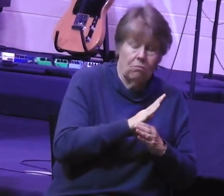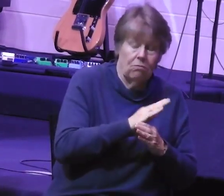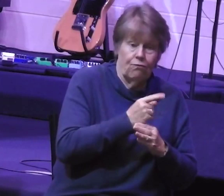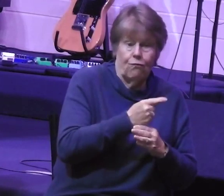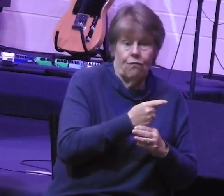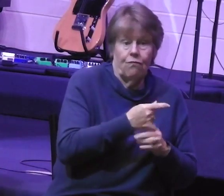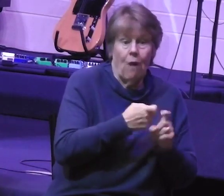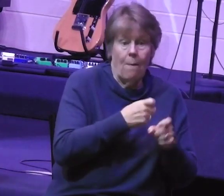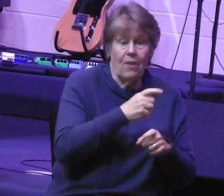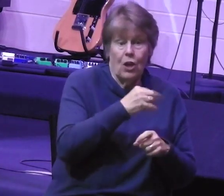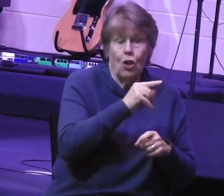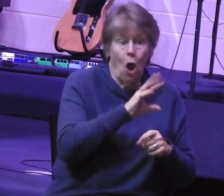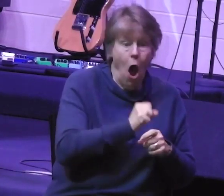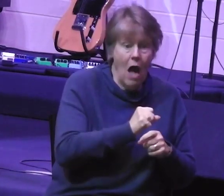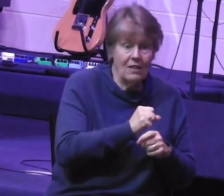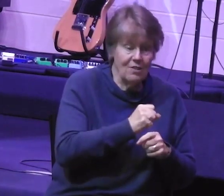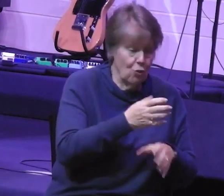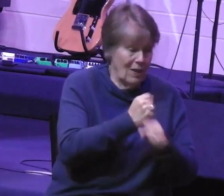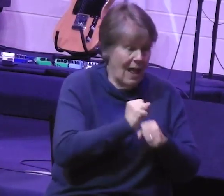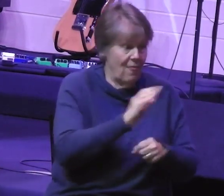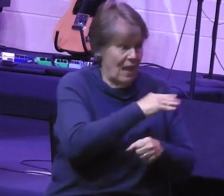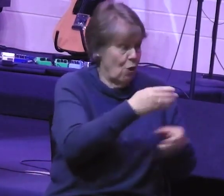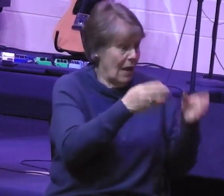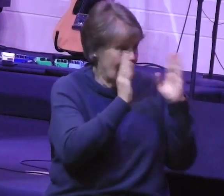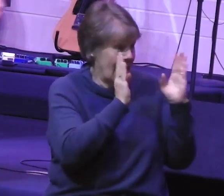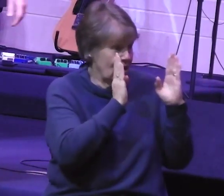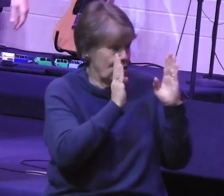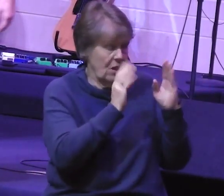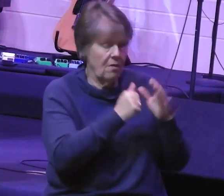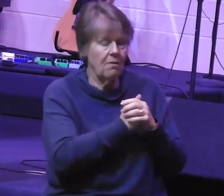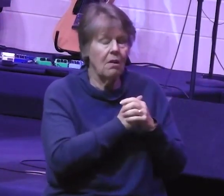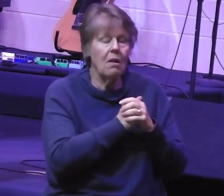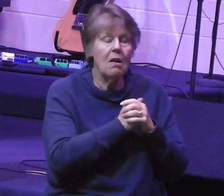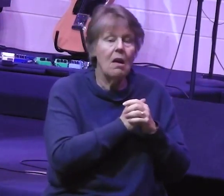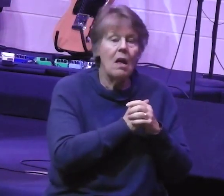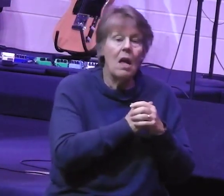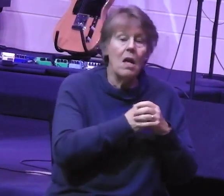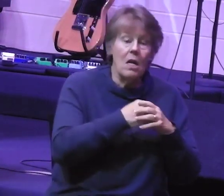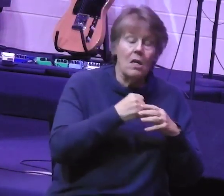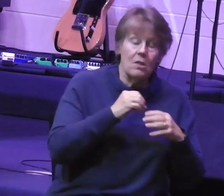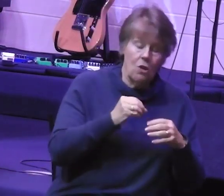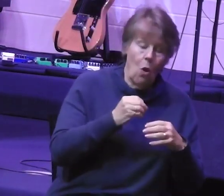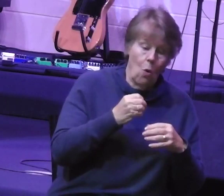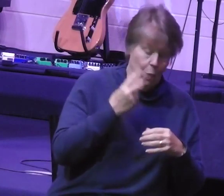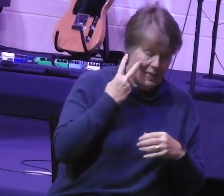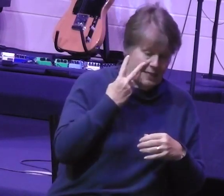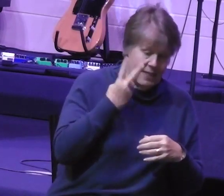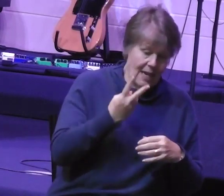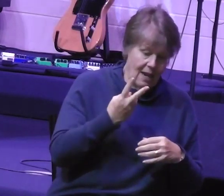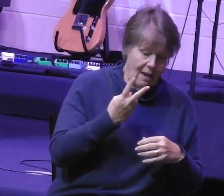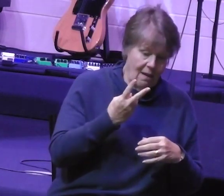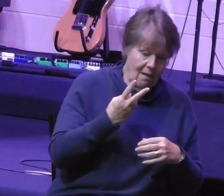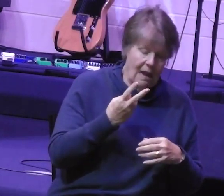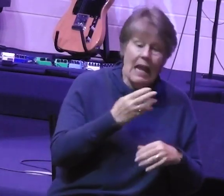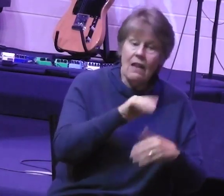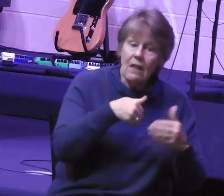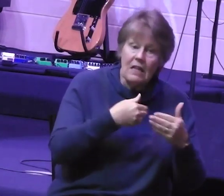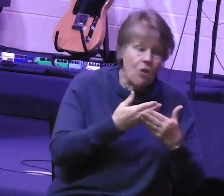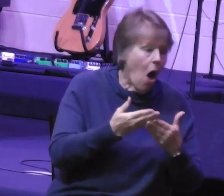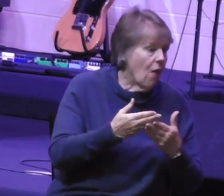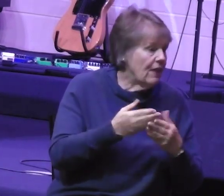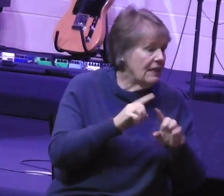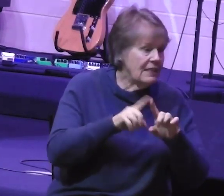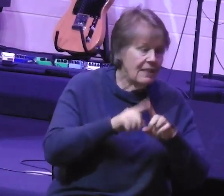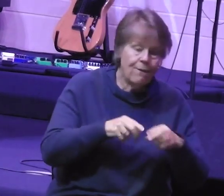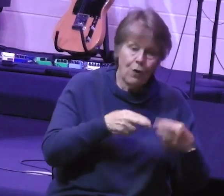unpredictable, unreliable, divided attention of the gods. And we see in the history of religion how people start by going, oh, well, maybe if I take